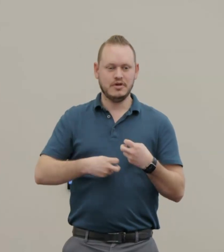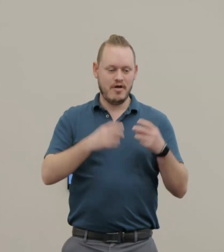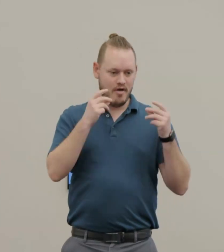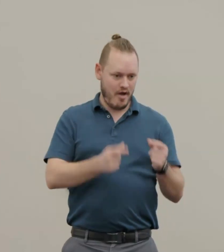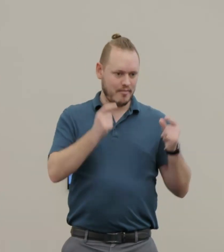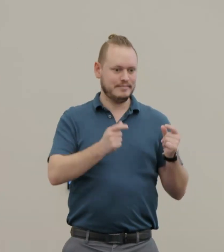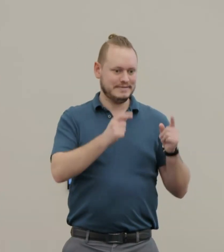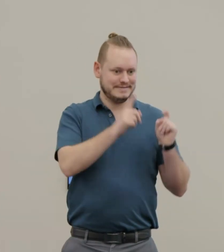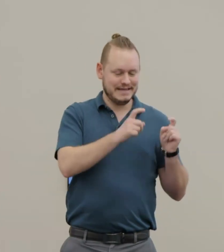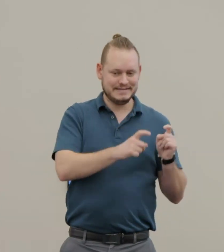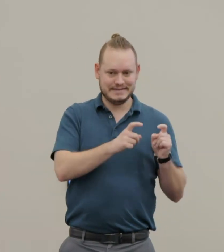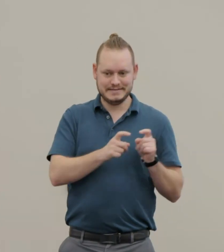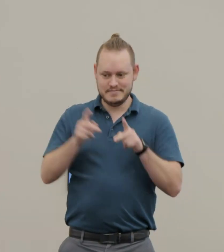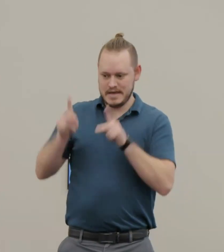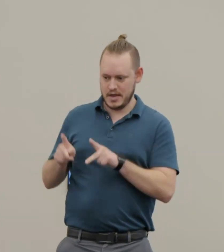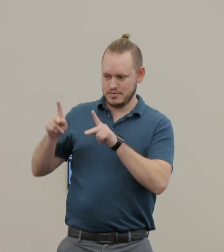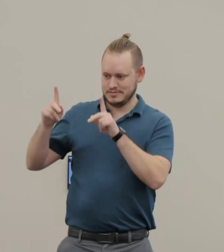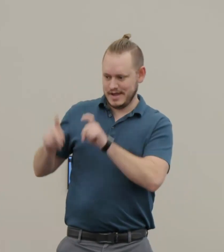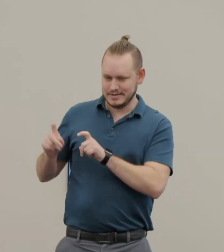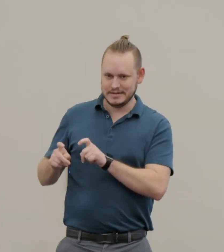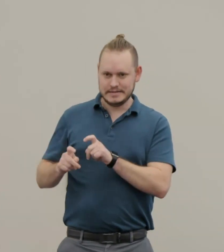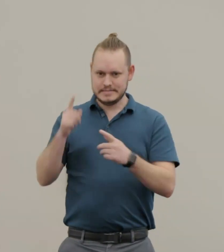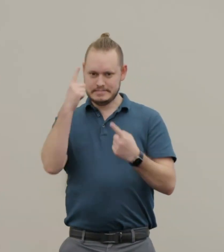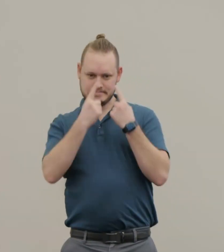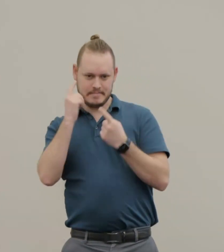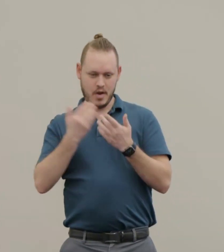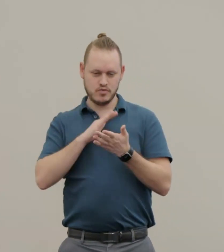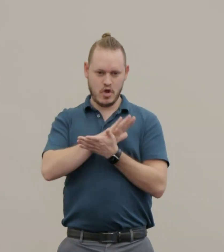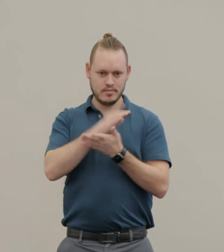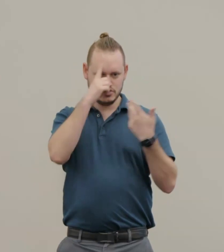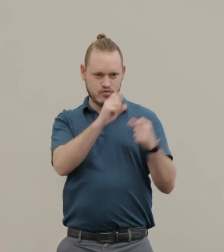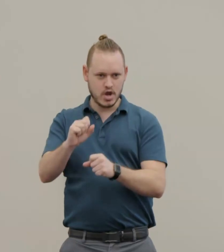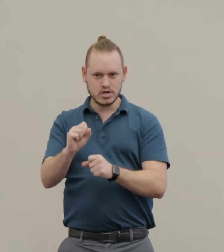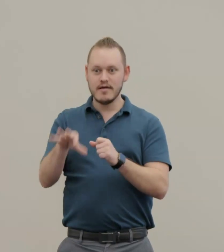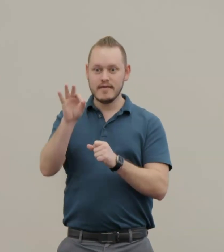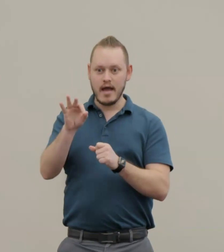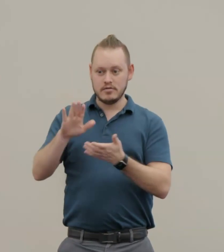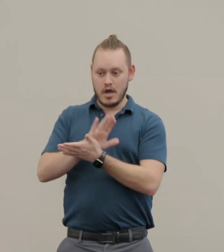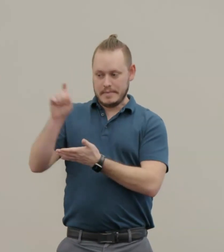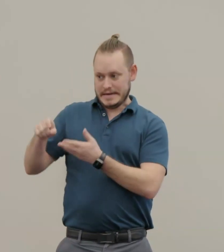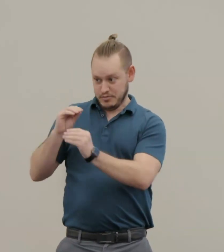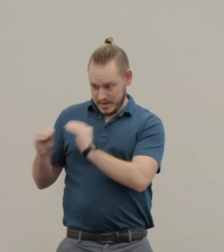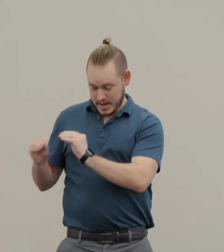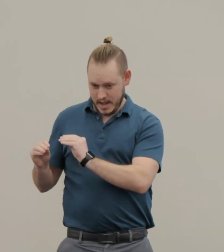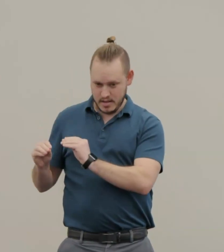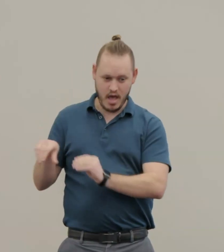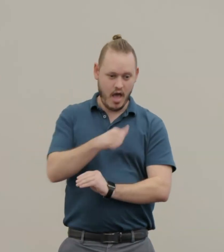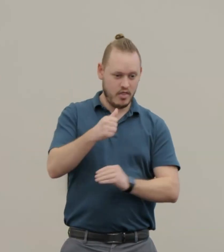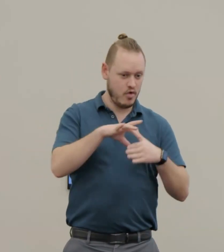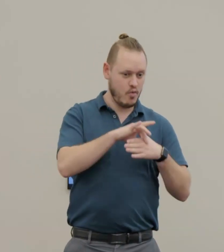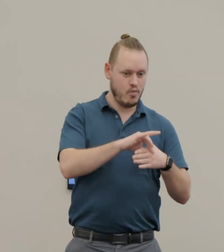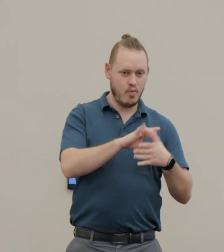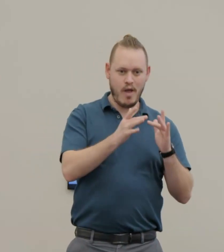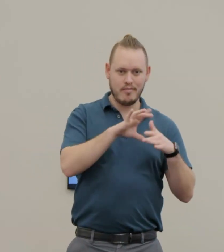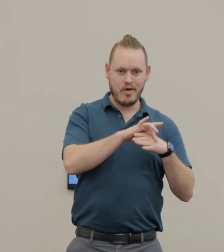testing. We have considered our document strategy, and we've found the documents that we need to remediate and other web content that may exist out